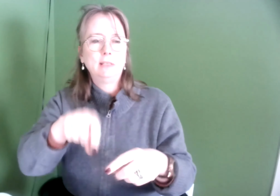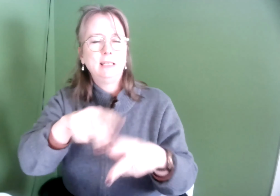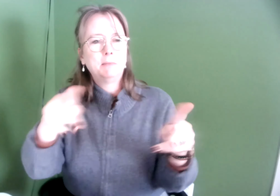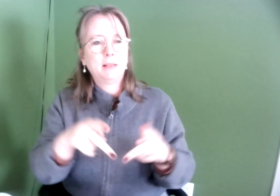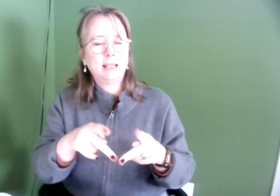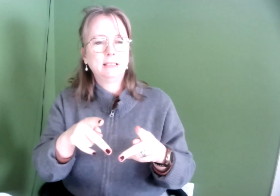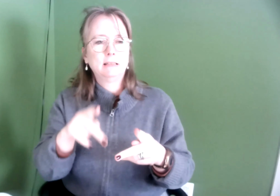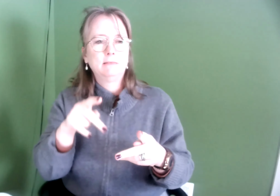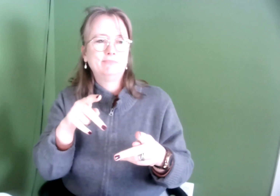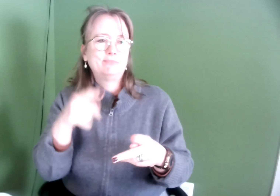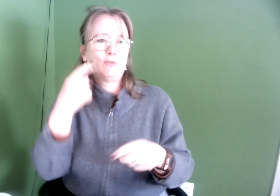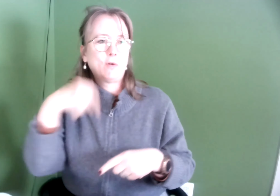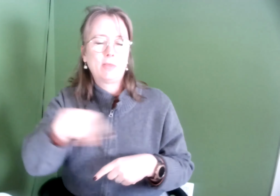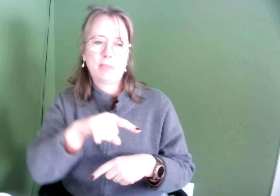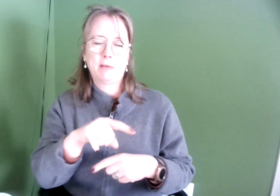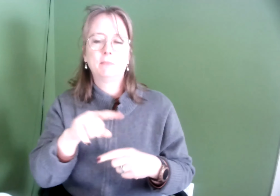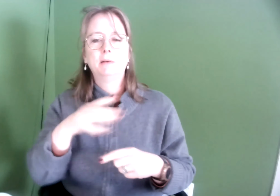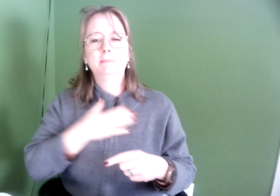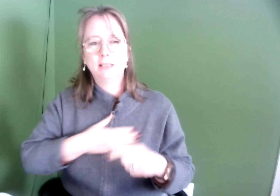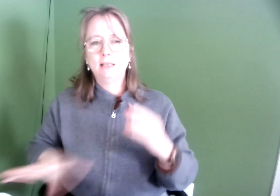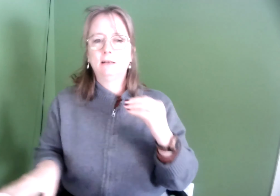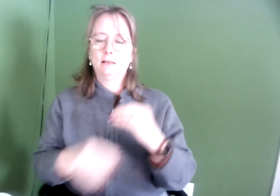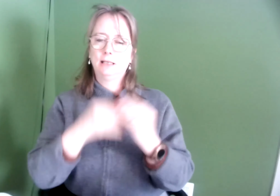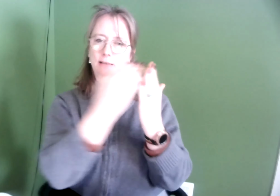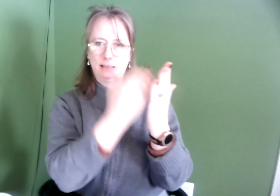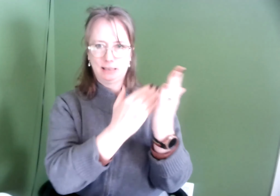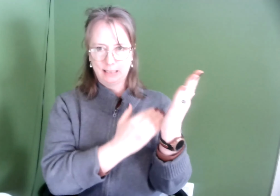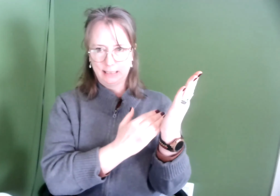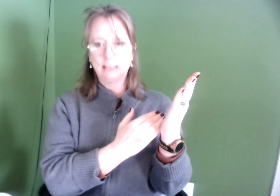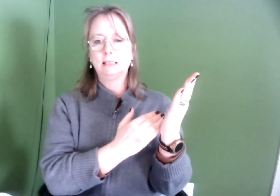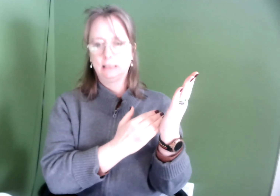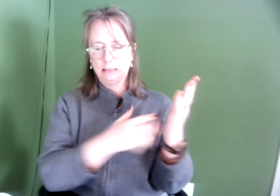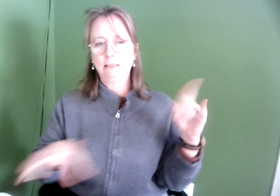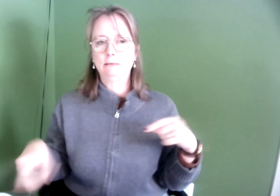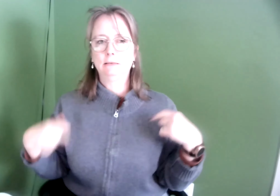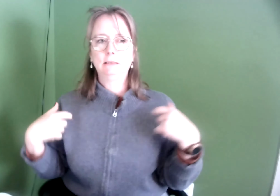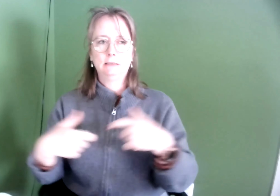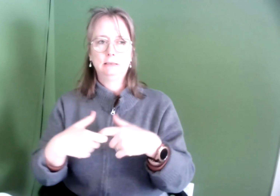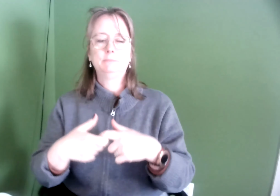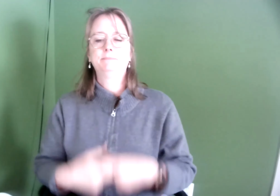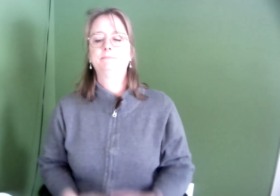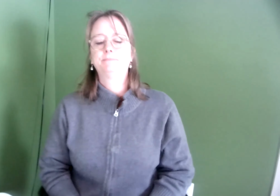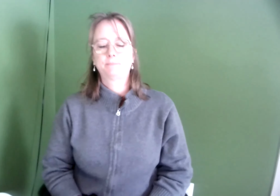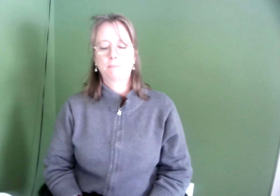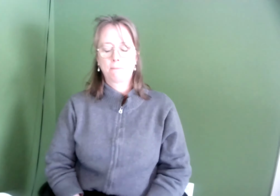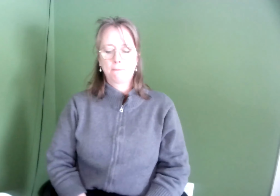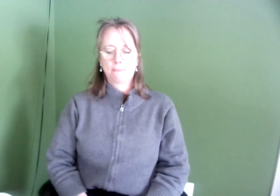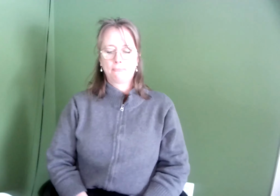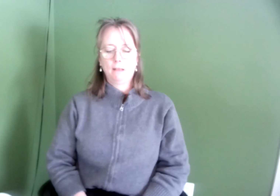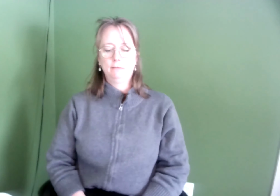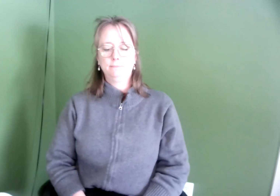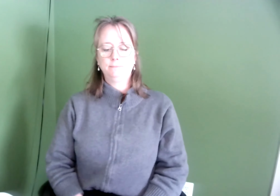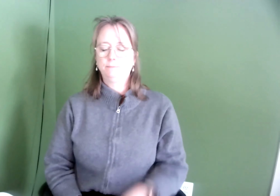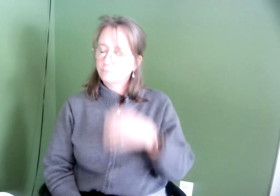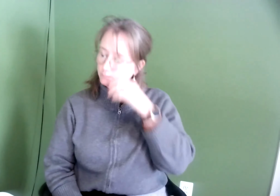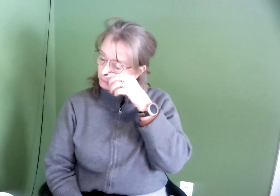wanted to throw that in there so we can put it on the list when we talk about it. Y yo quería mencionar el programa Core en Longmont, que es un excelente programa que ayuda a